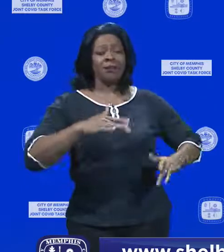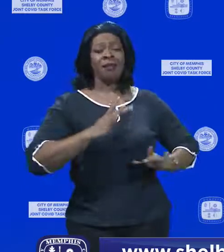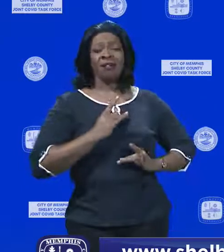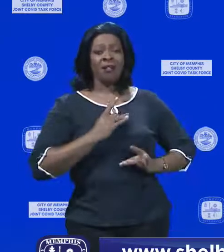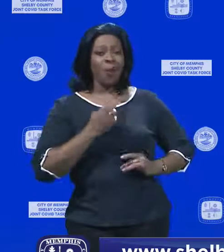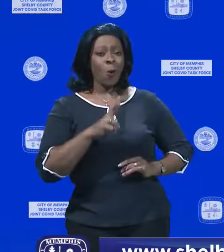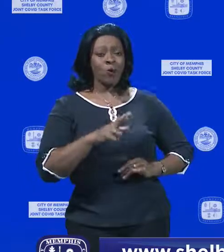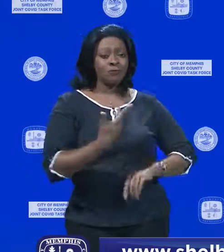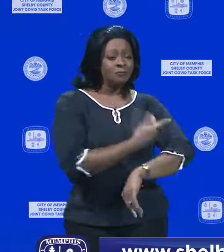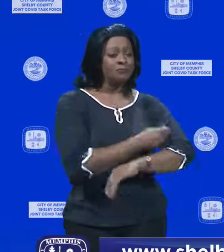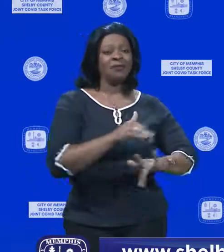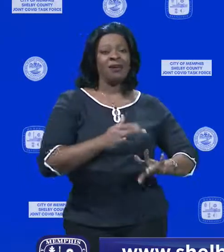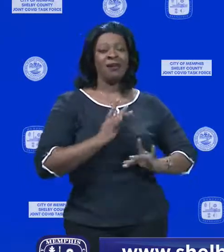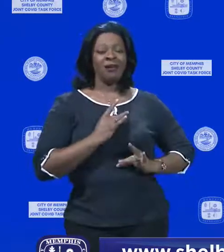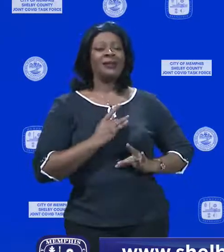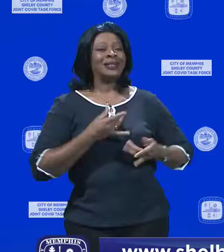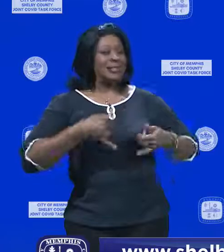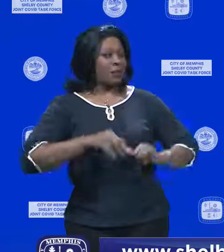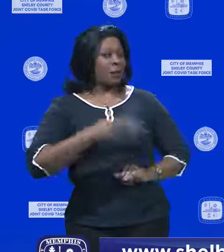still have